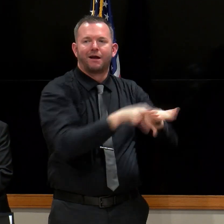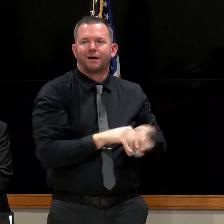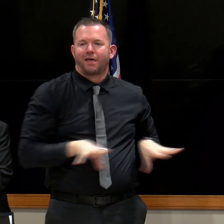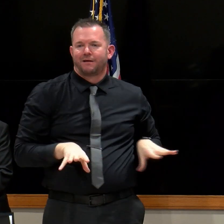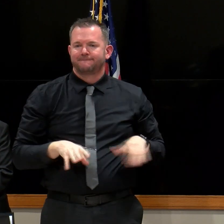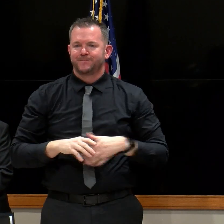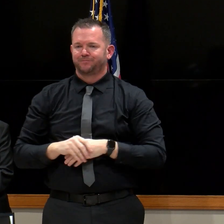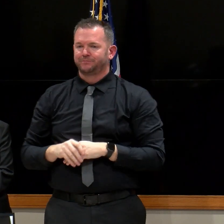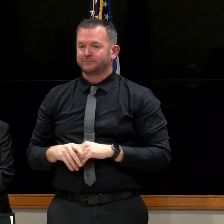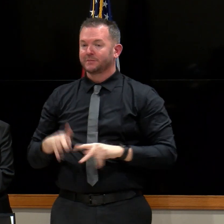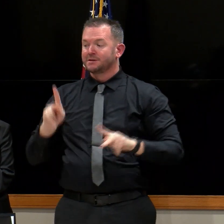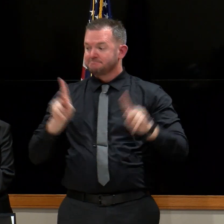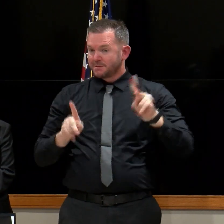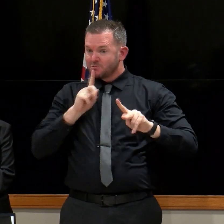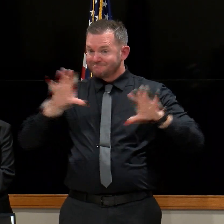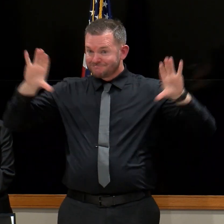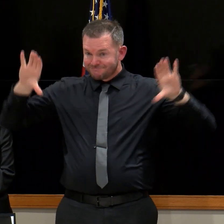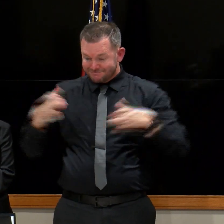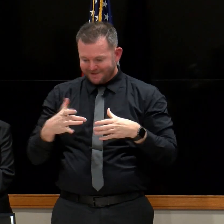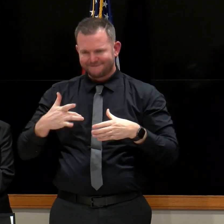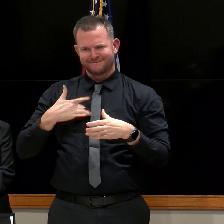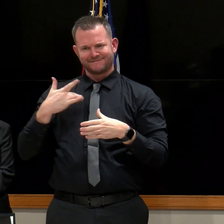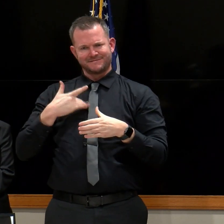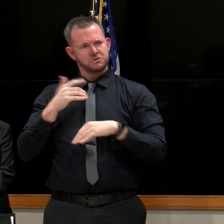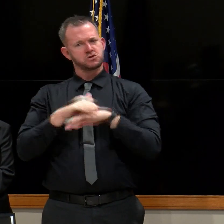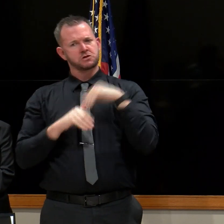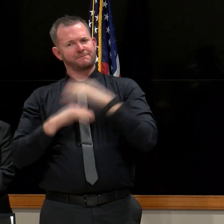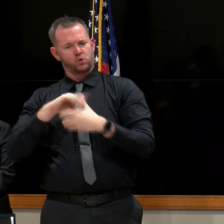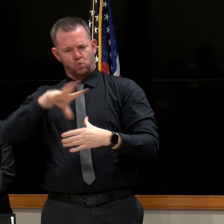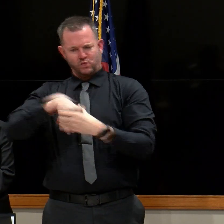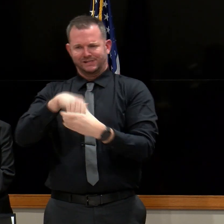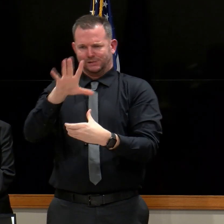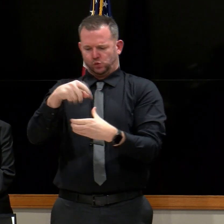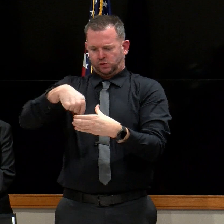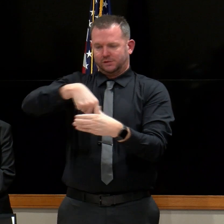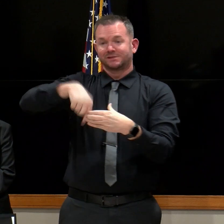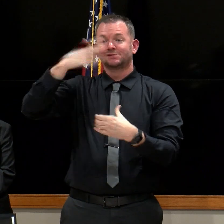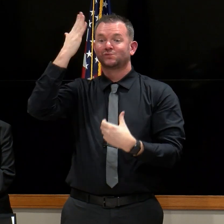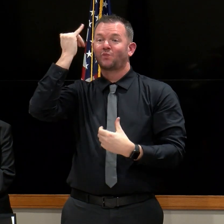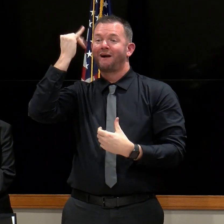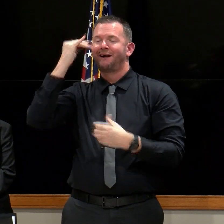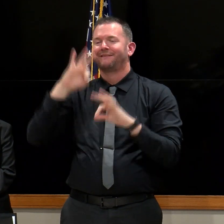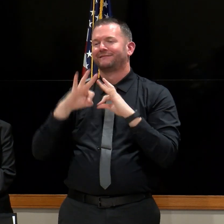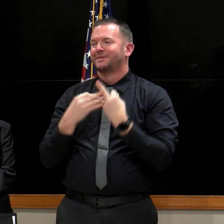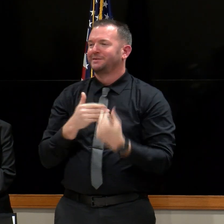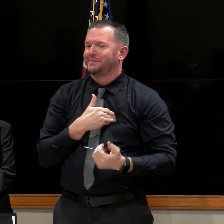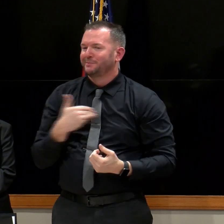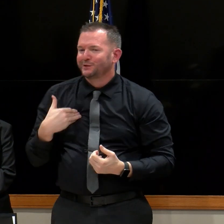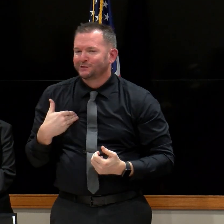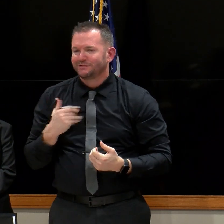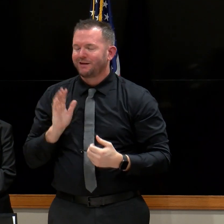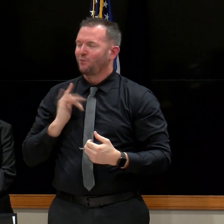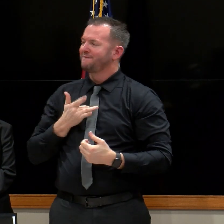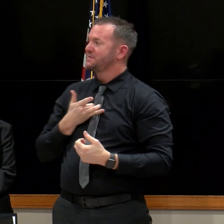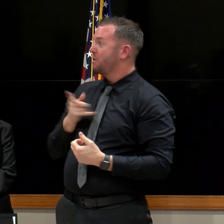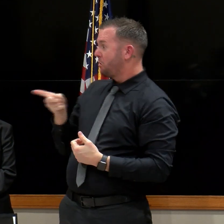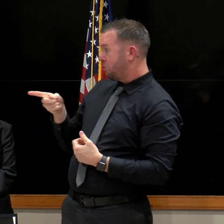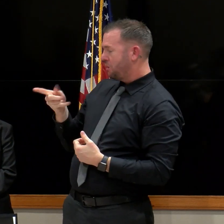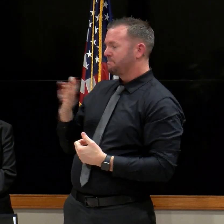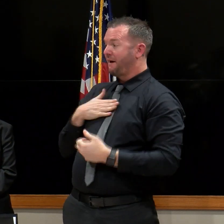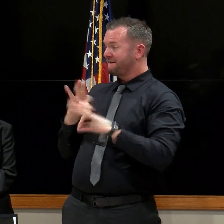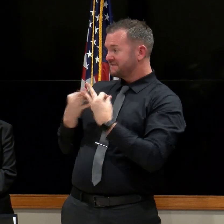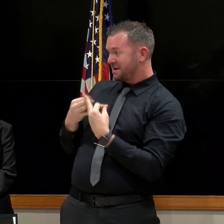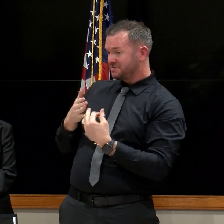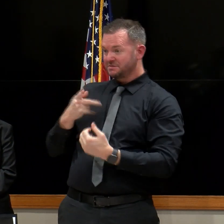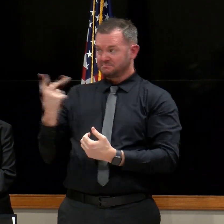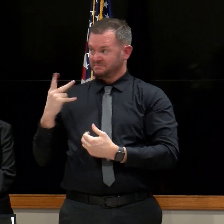family members. And that's when we have a tendency to drop our guard. And our epidemiology is telling us that that is exactly the places where we're seeing the spread. I